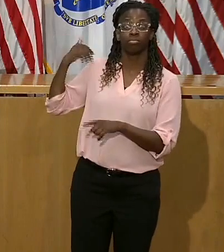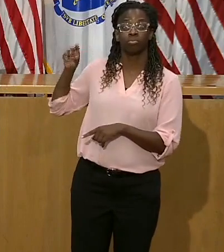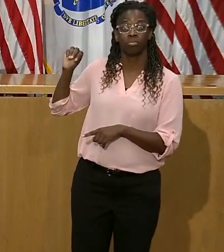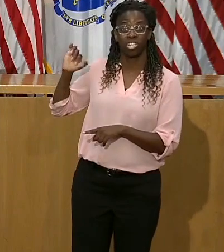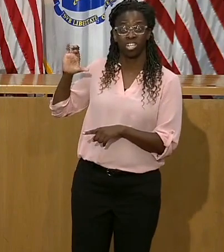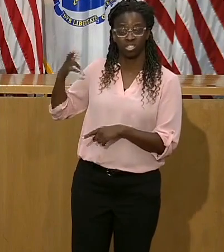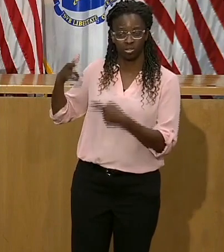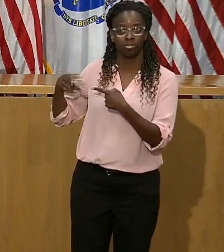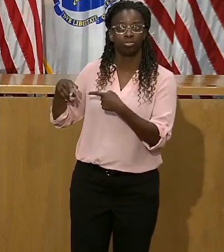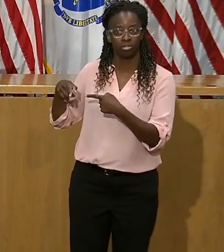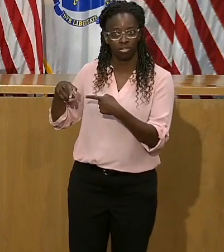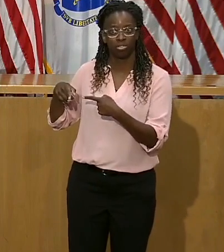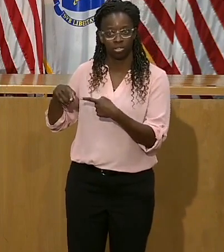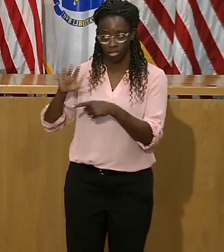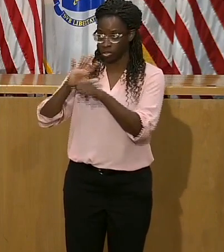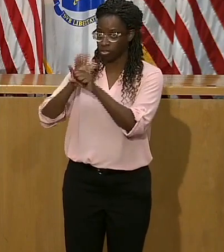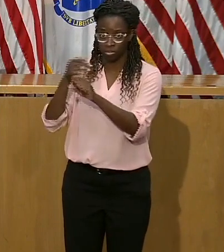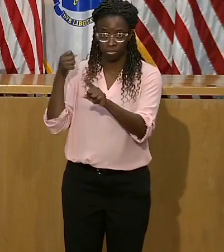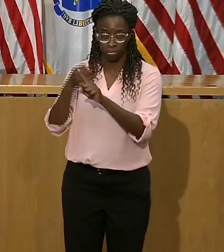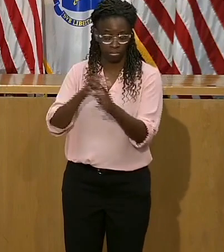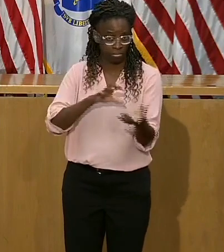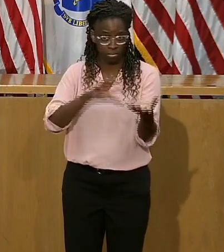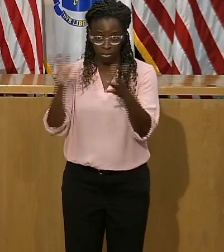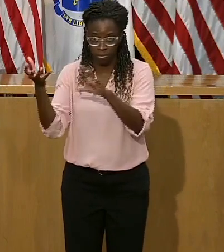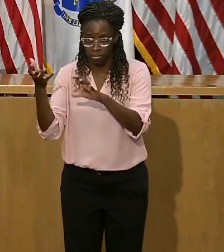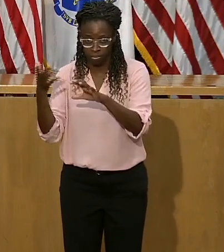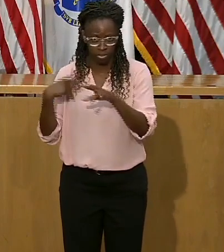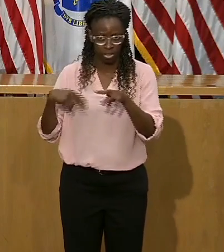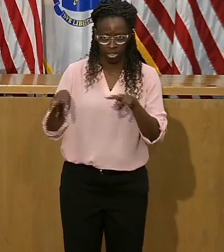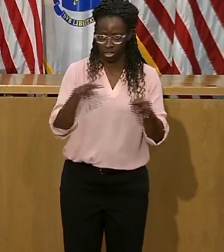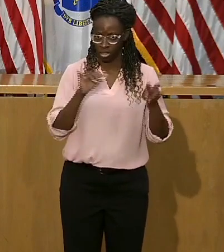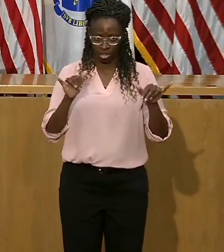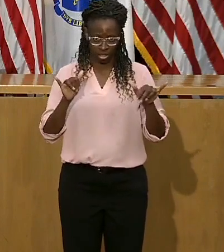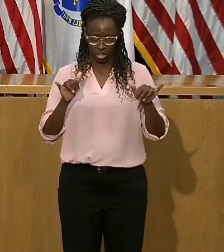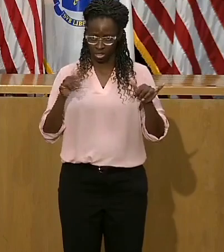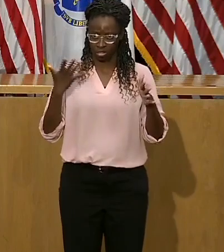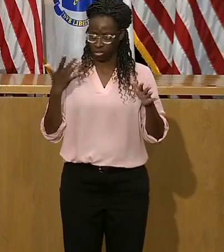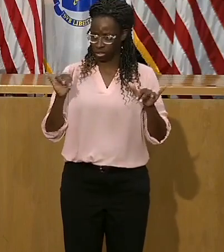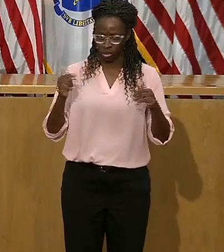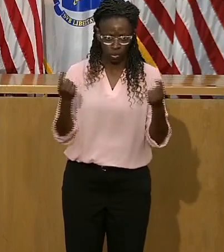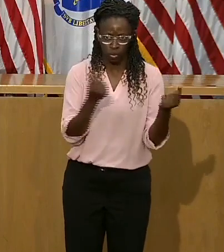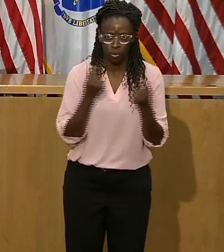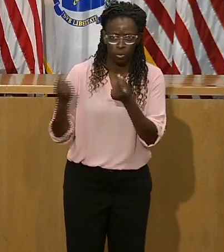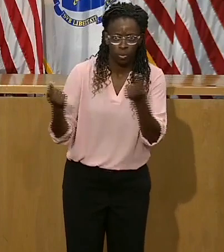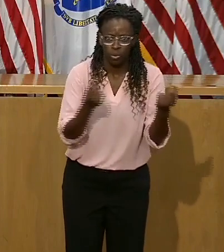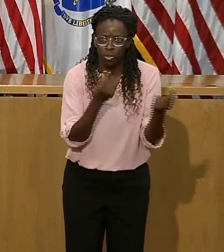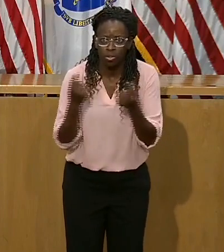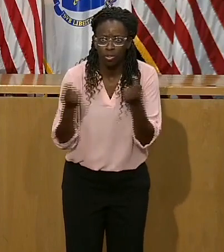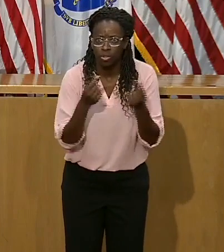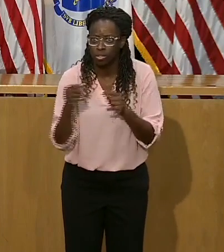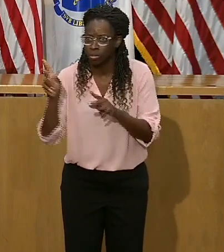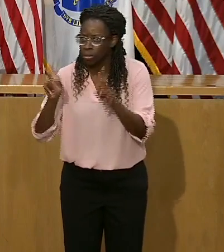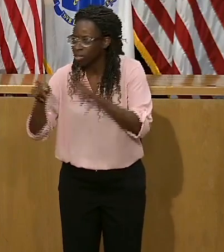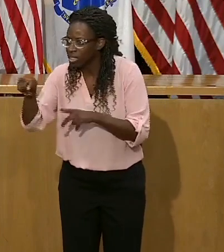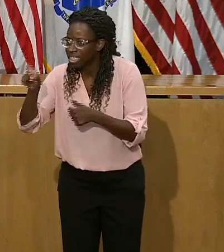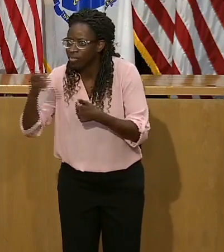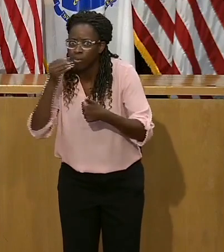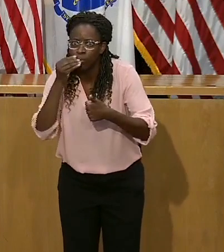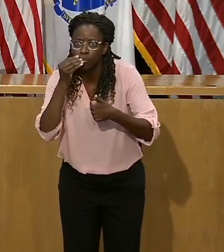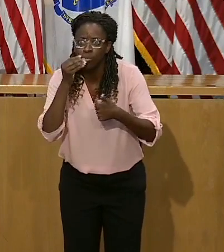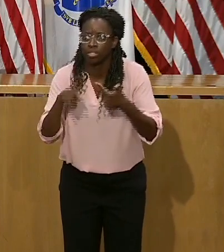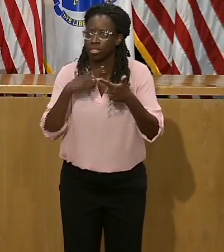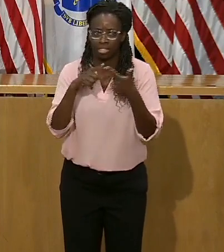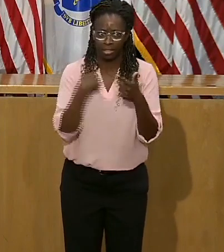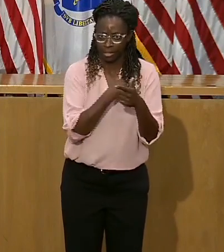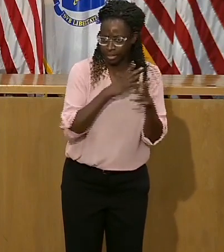ways to serve their community, ensuring safe and stable housing, providing food to those in need, offering support, connections to those